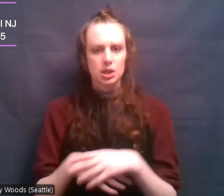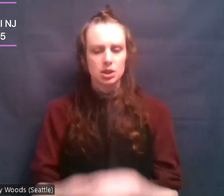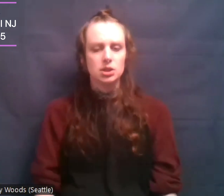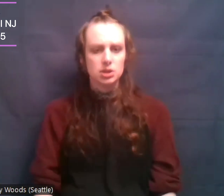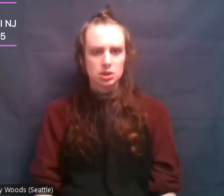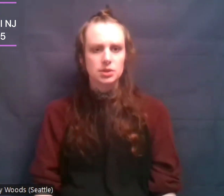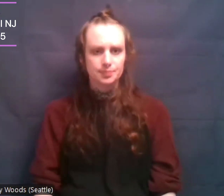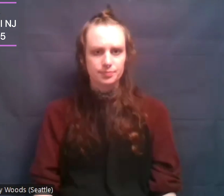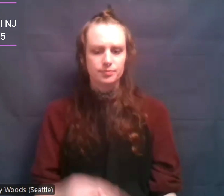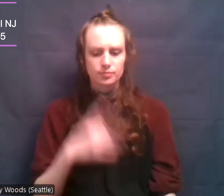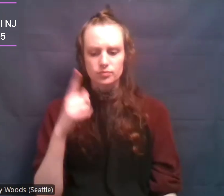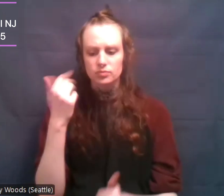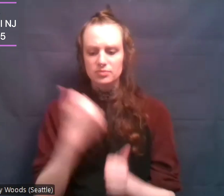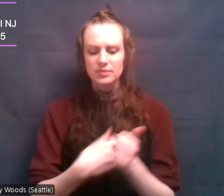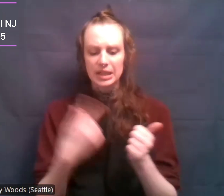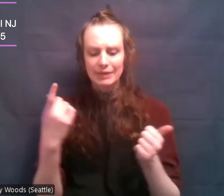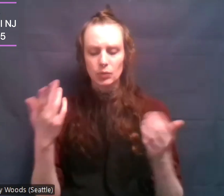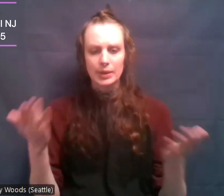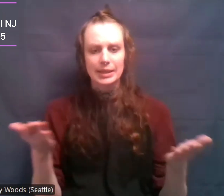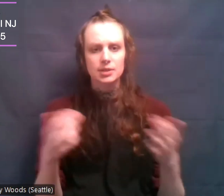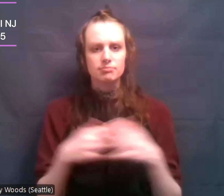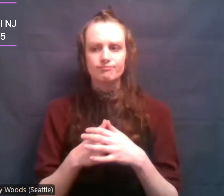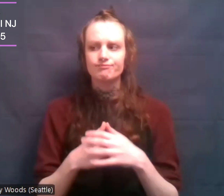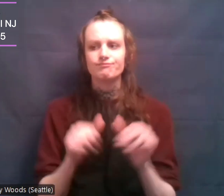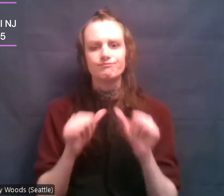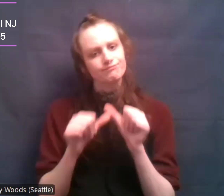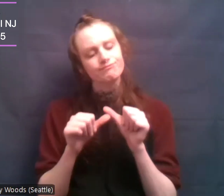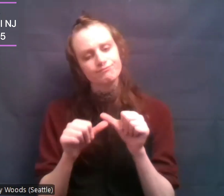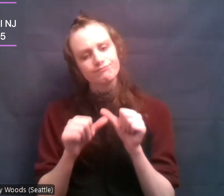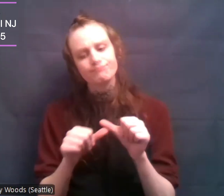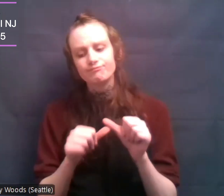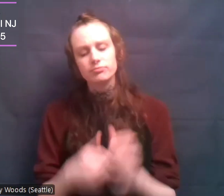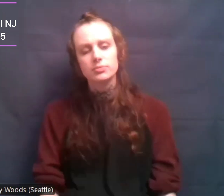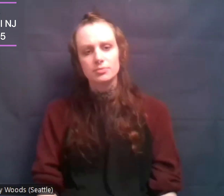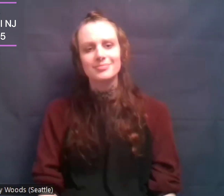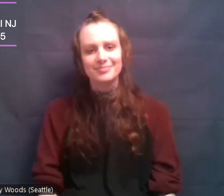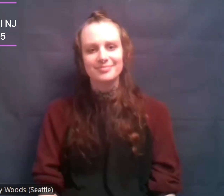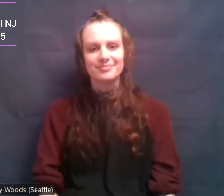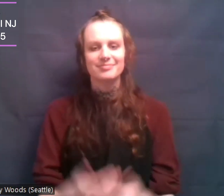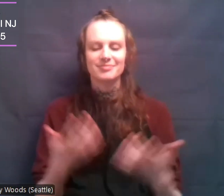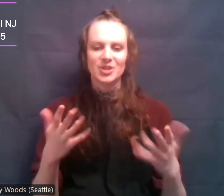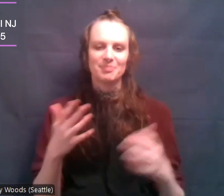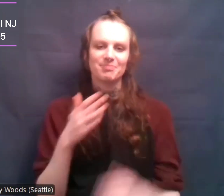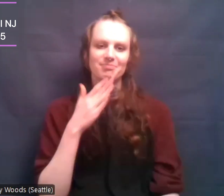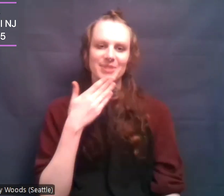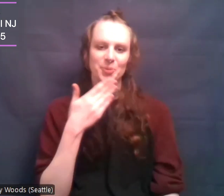for everybody out there, just keep holding on and just keep doing it. All right. Thank you.